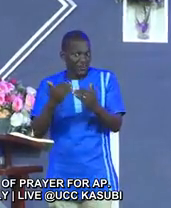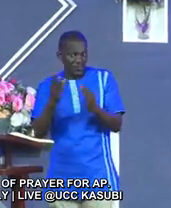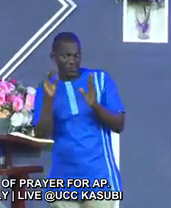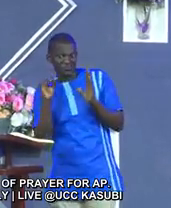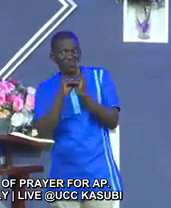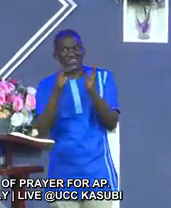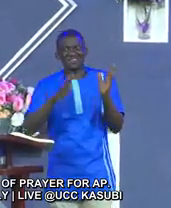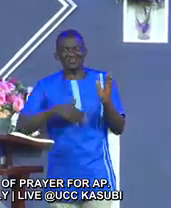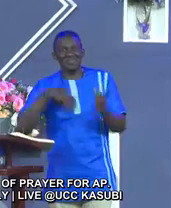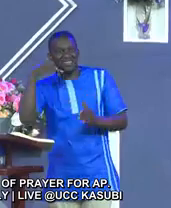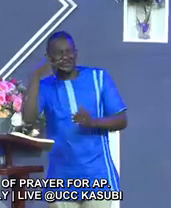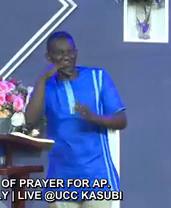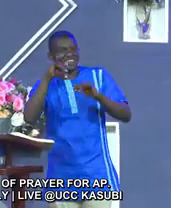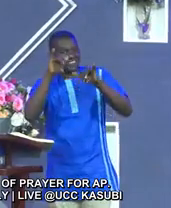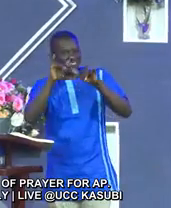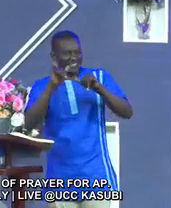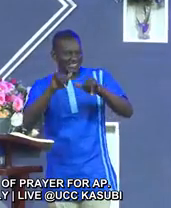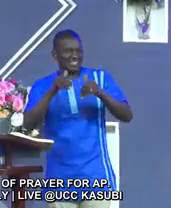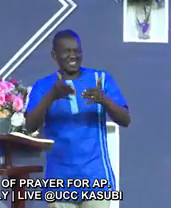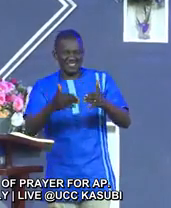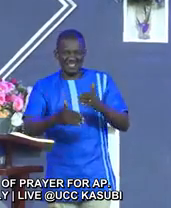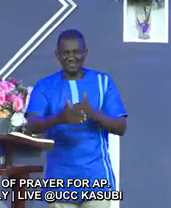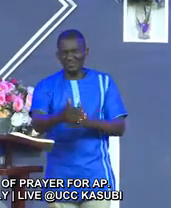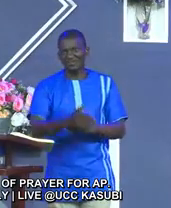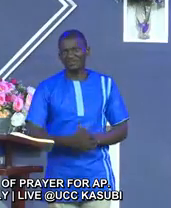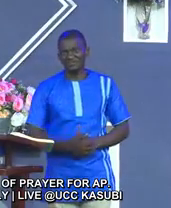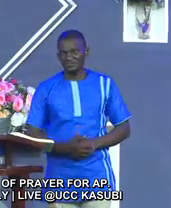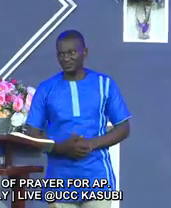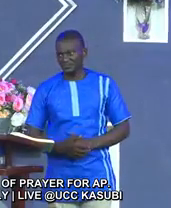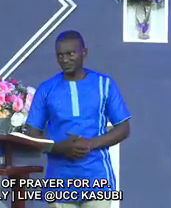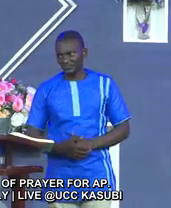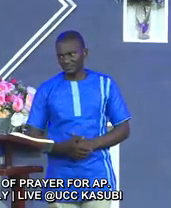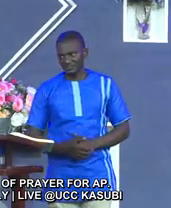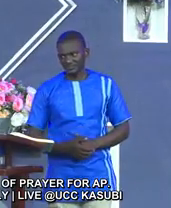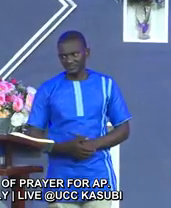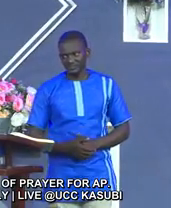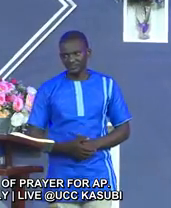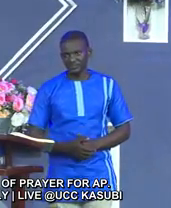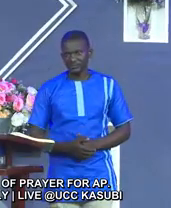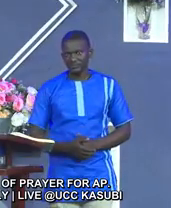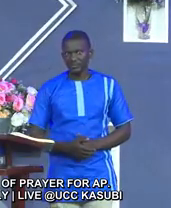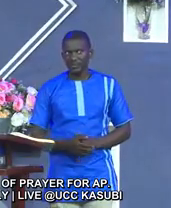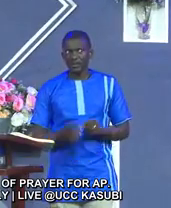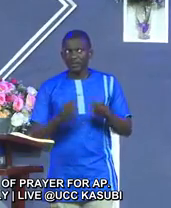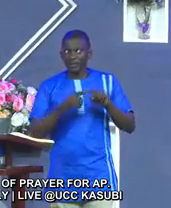searched for that song and made it my phone tune, and I still have